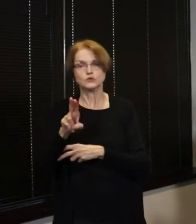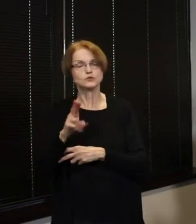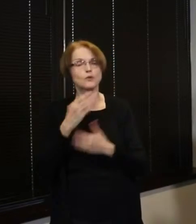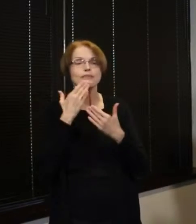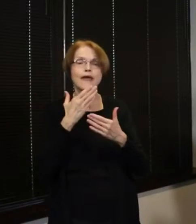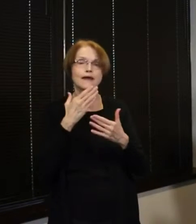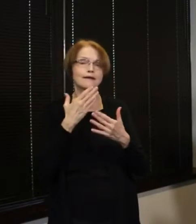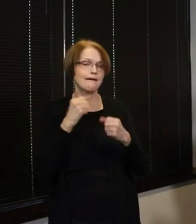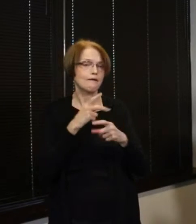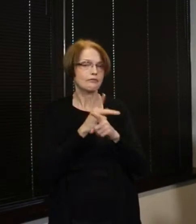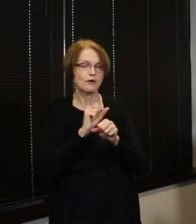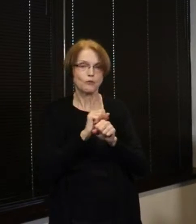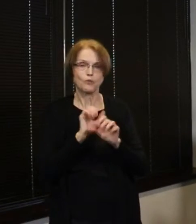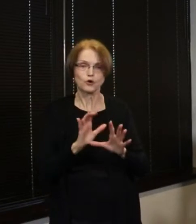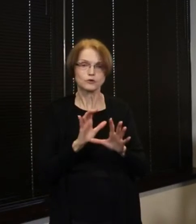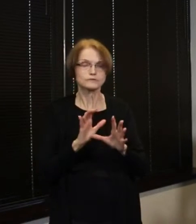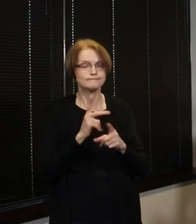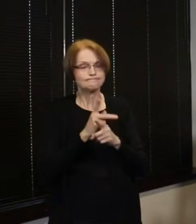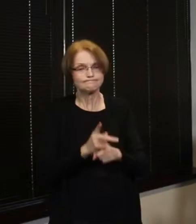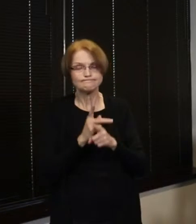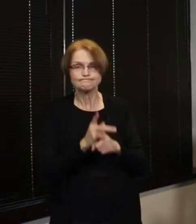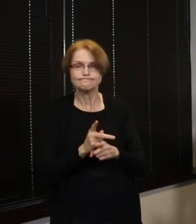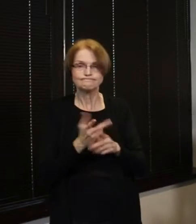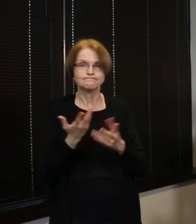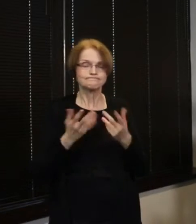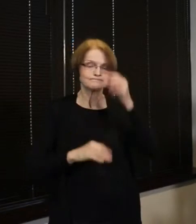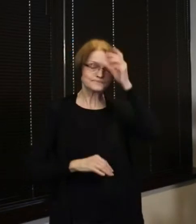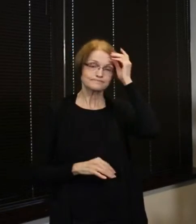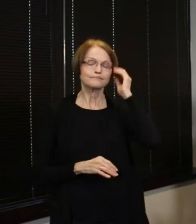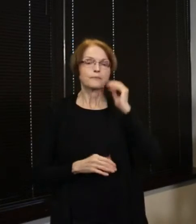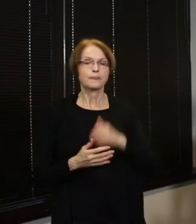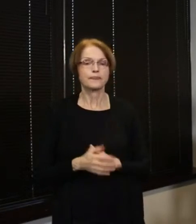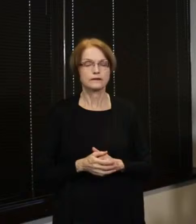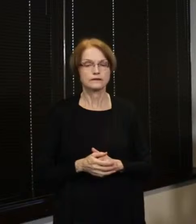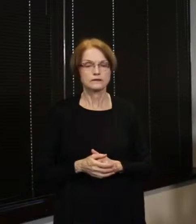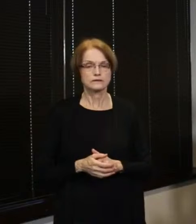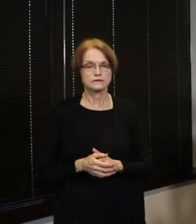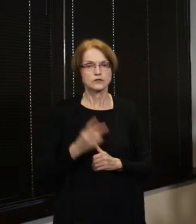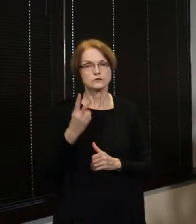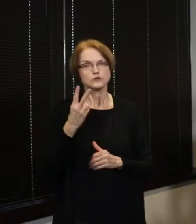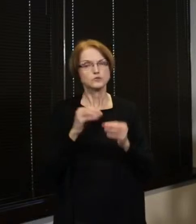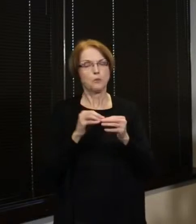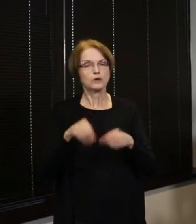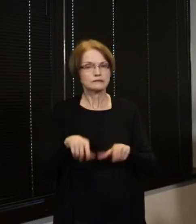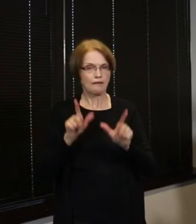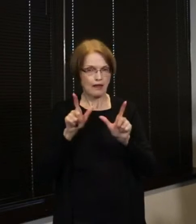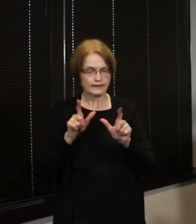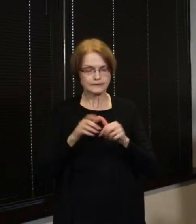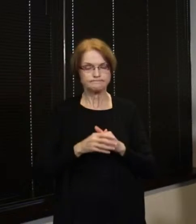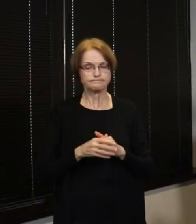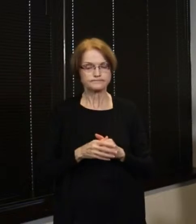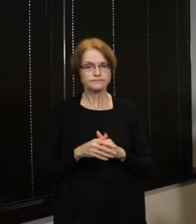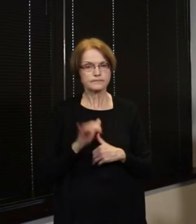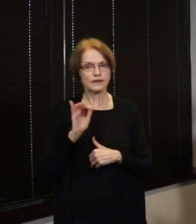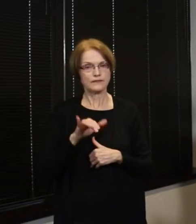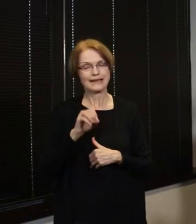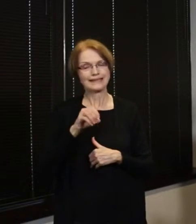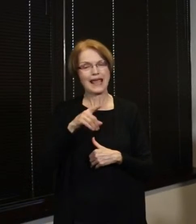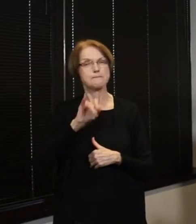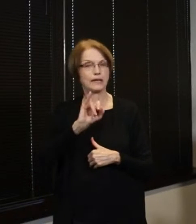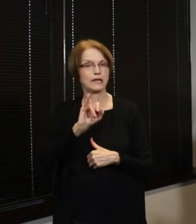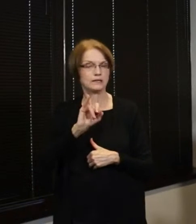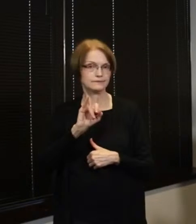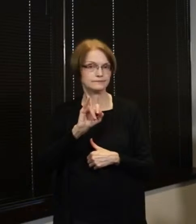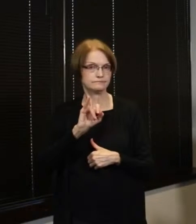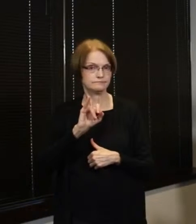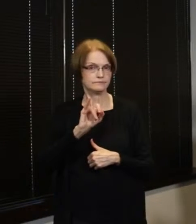as well as they can while they're in the hospital. Okay, a couple of other slides we'll run through with you. This is our Epicurve. Again,